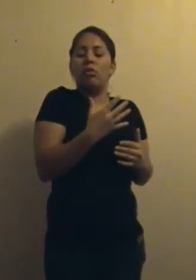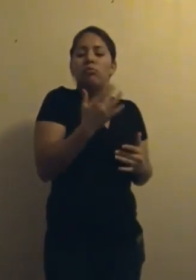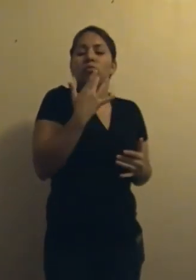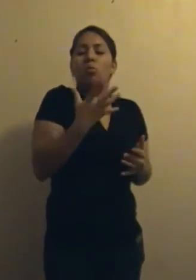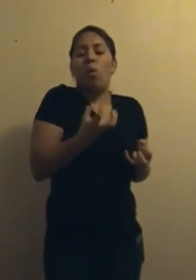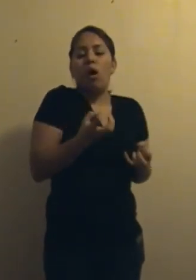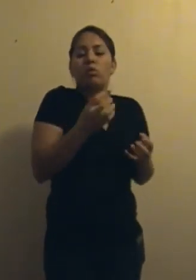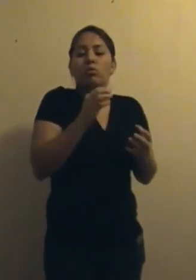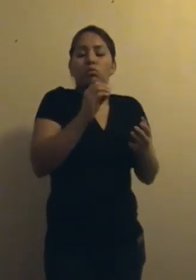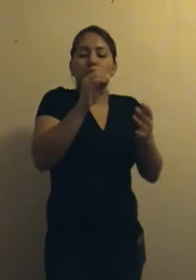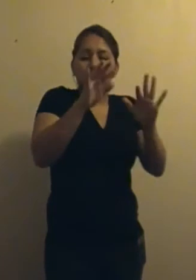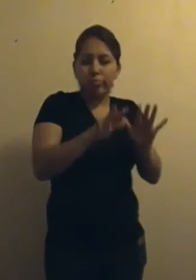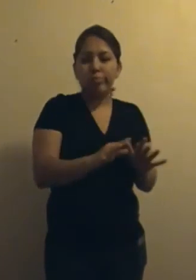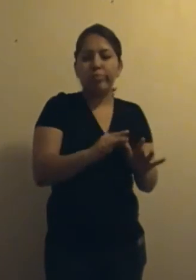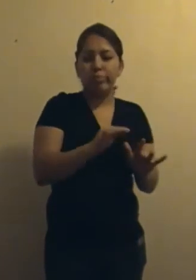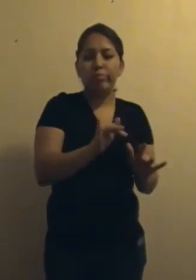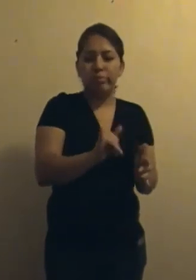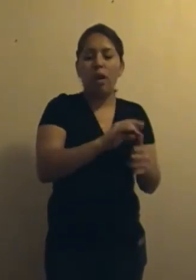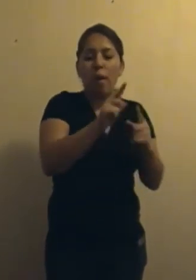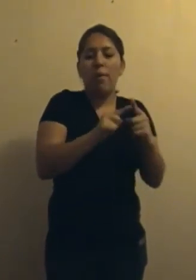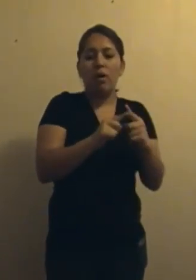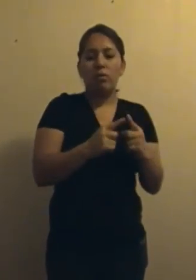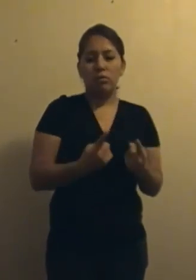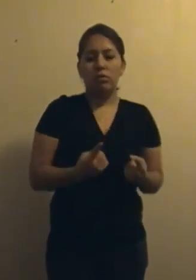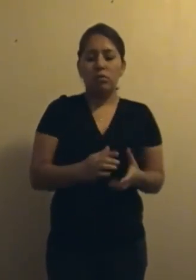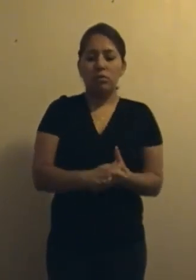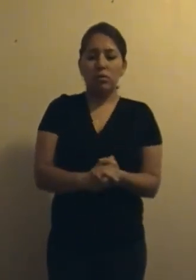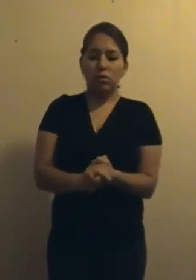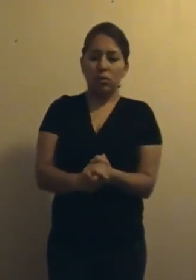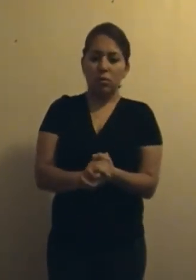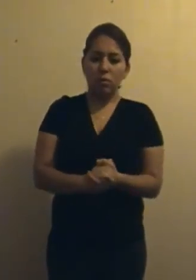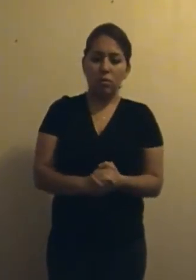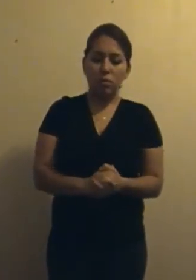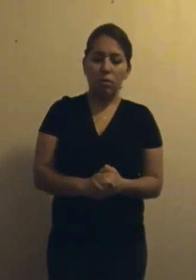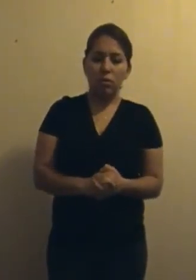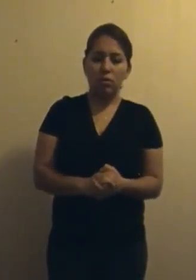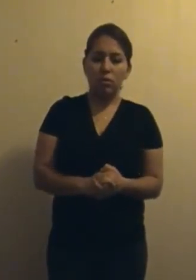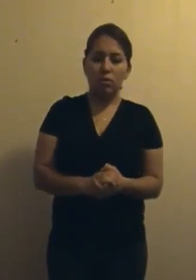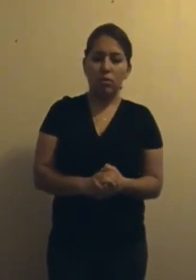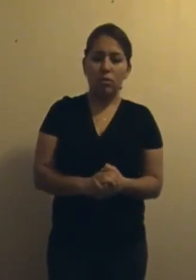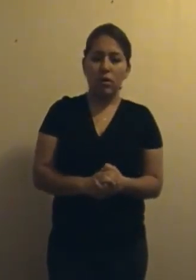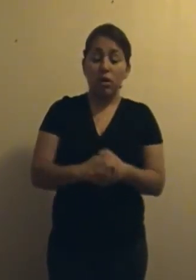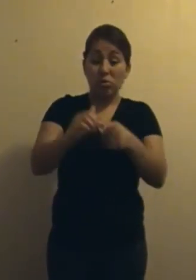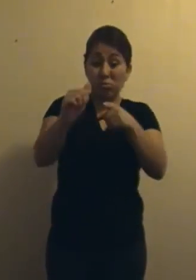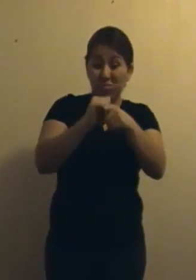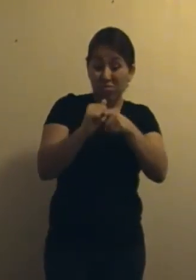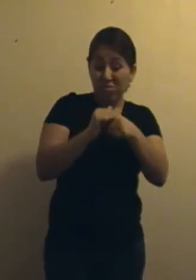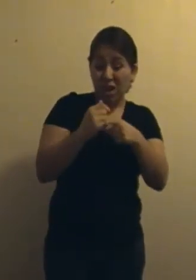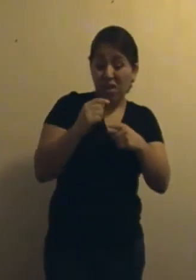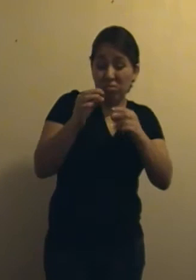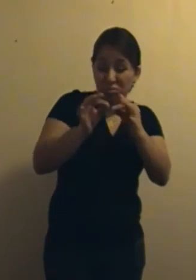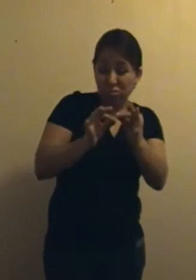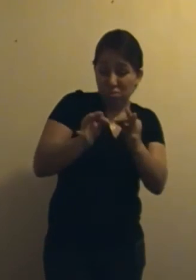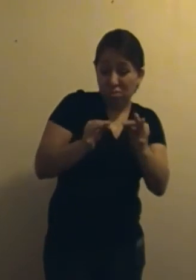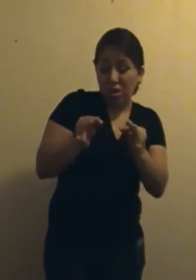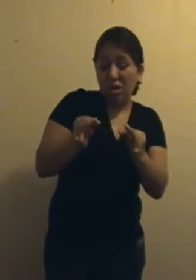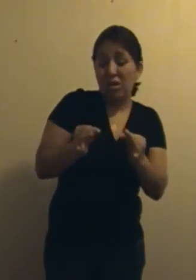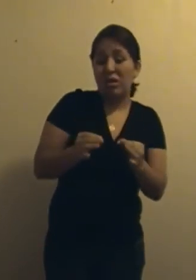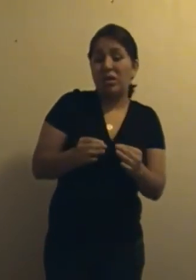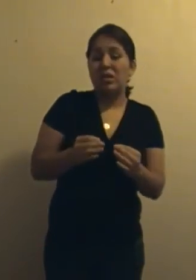to that topic. And the activity that I just described really involves a lot of skill. I mean, you